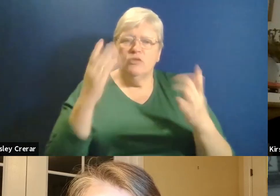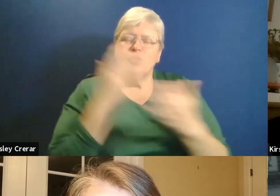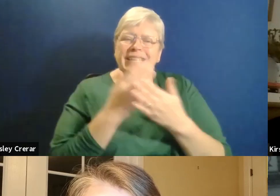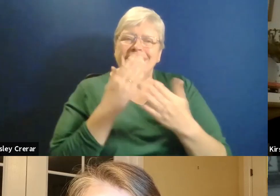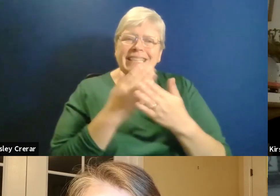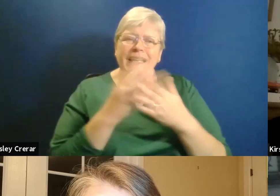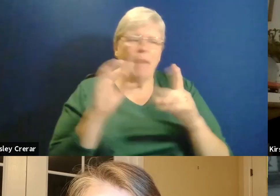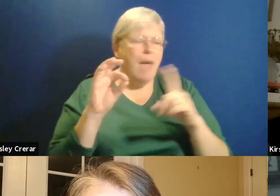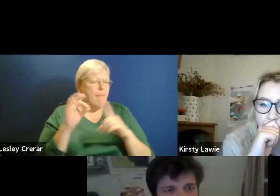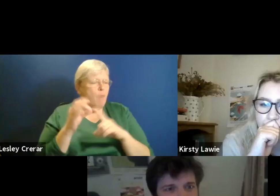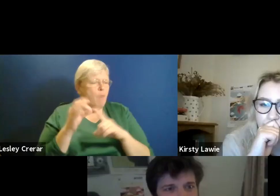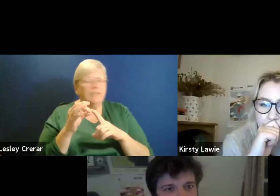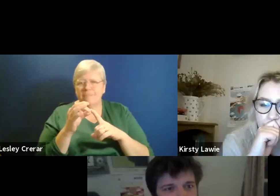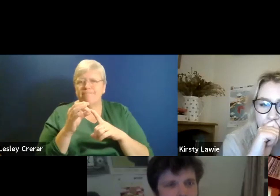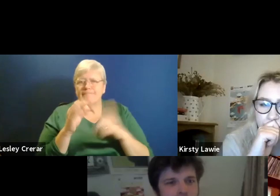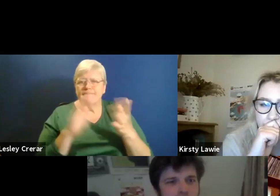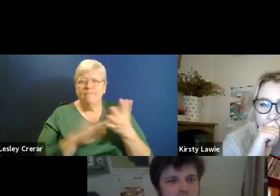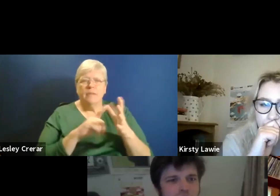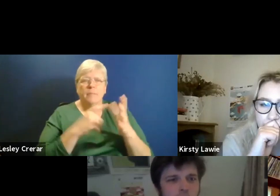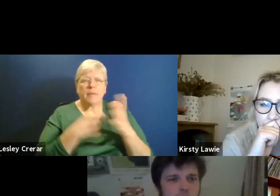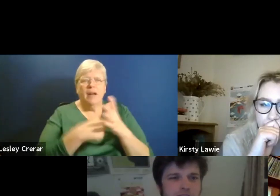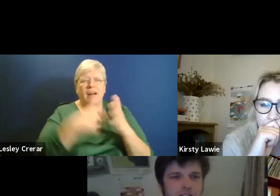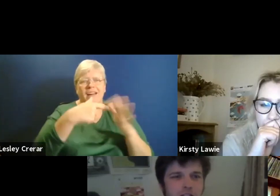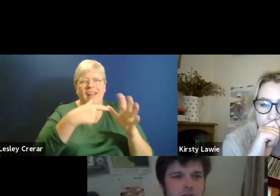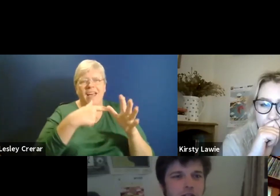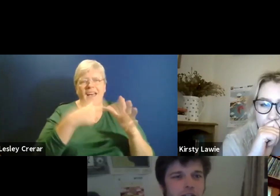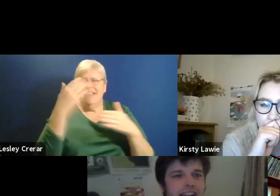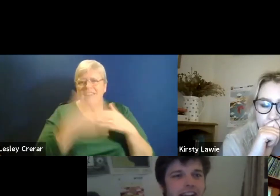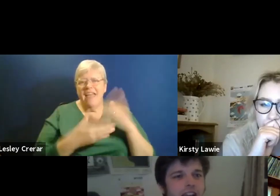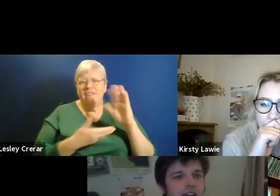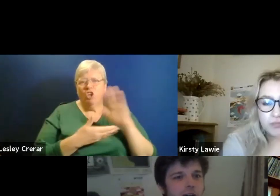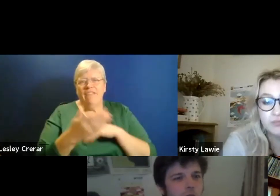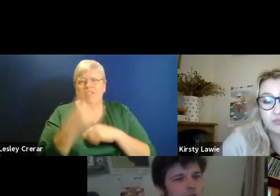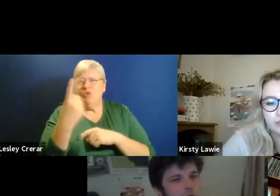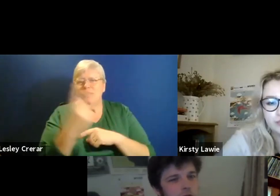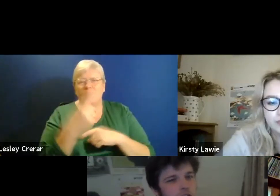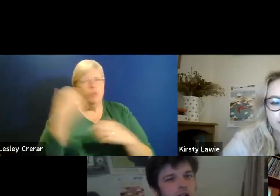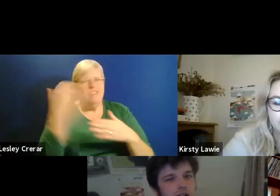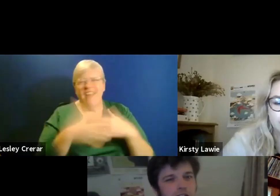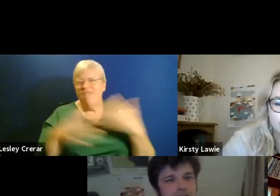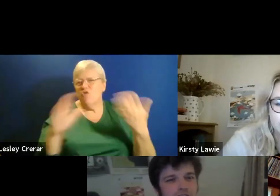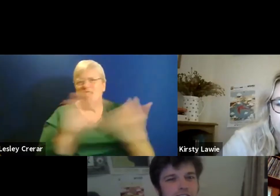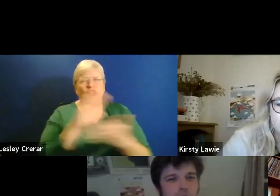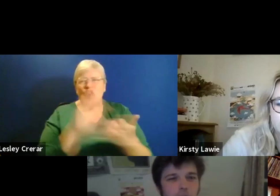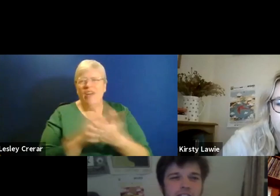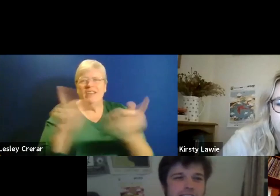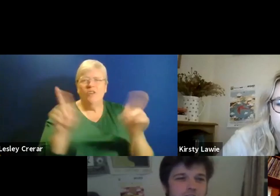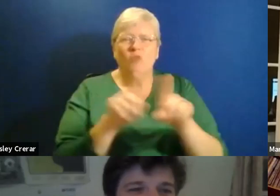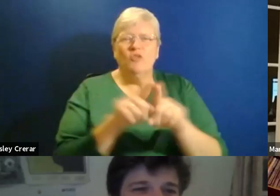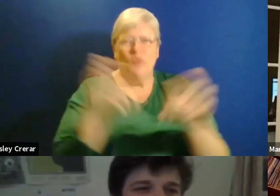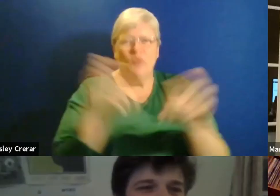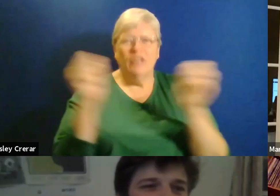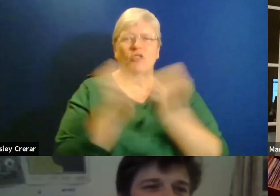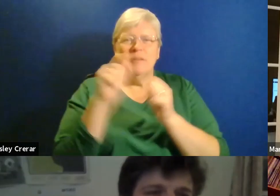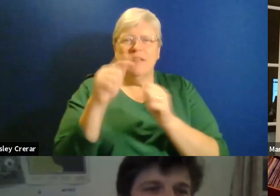But the point that Marka made there about never give it to someone who's never going to enjoy it, I'd caveat that with never